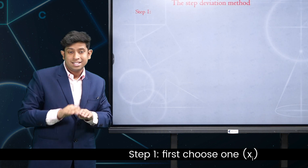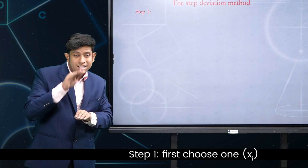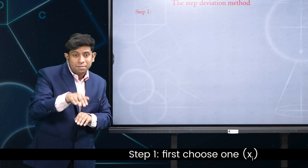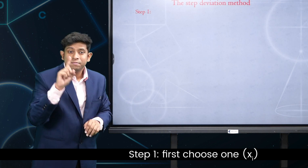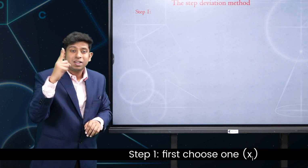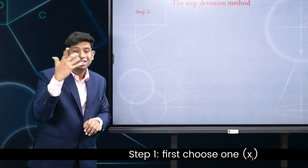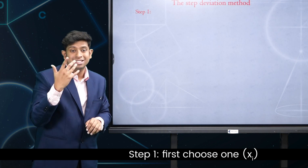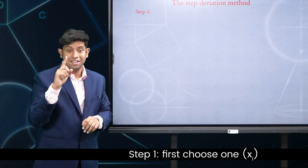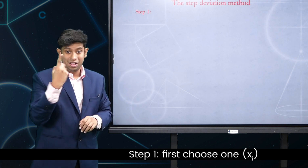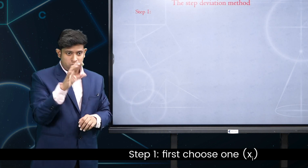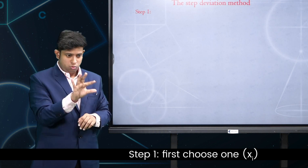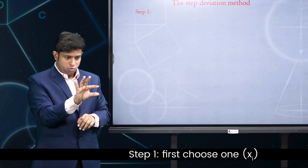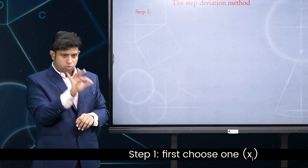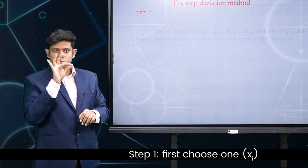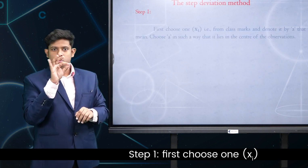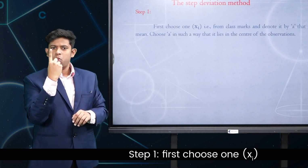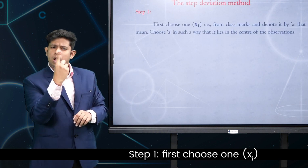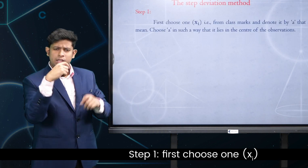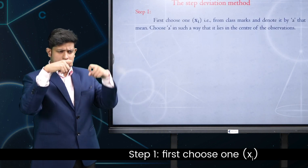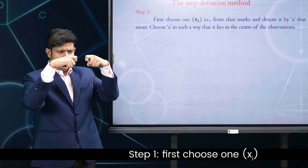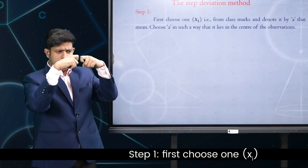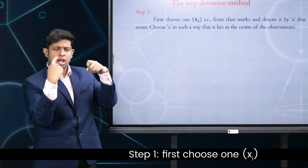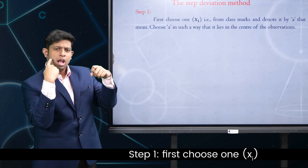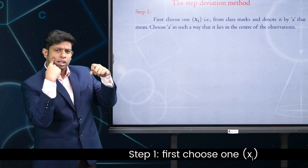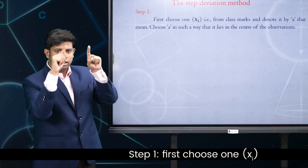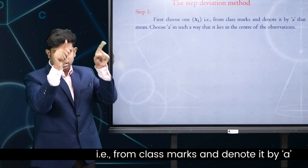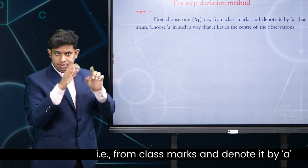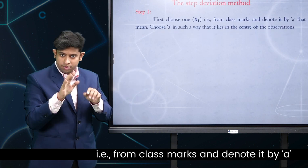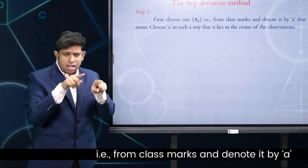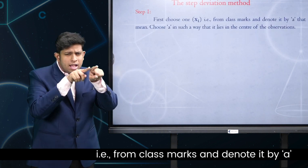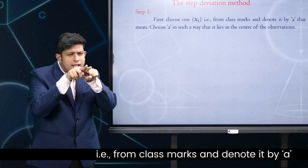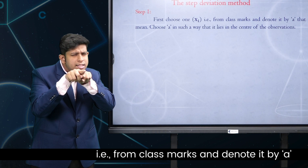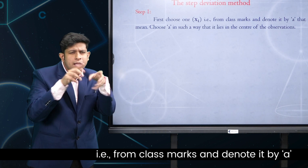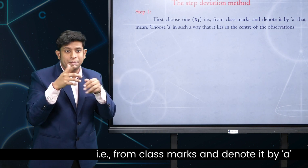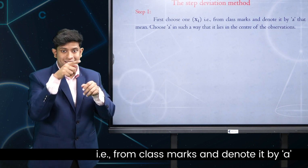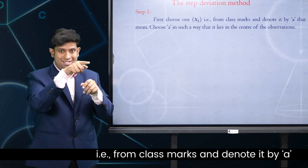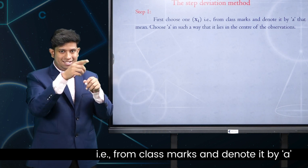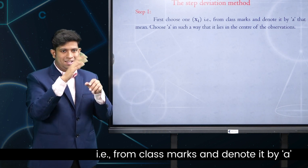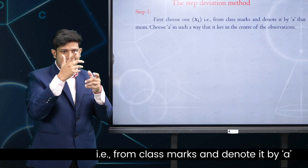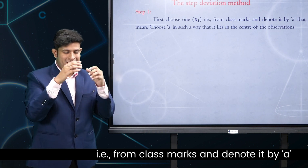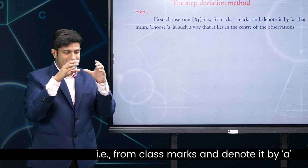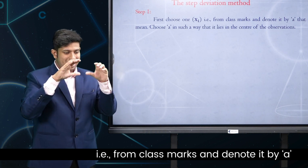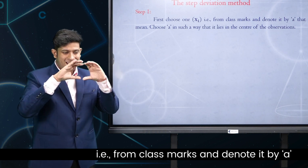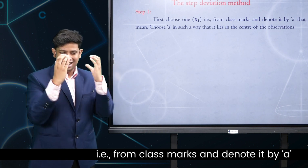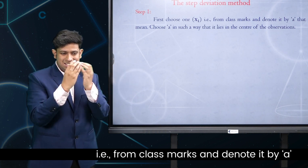Step 1. First, choose one Xi, that is from class marks, and denote it by